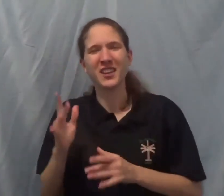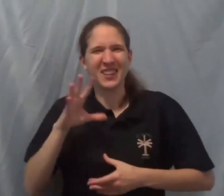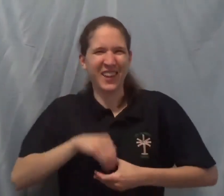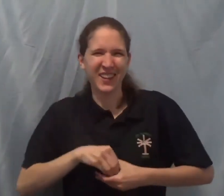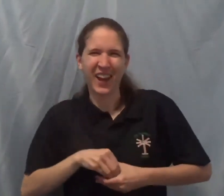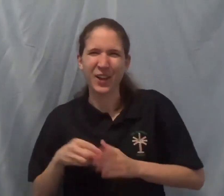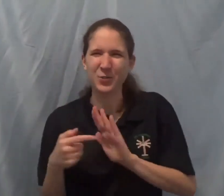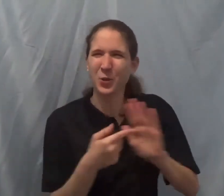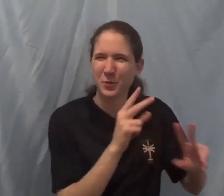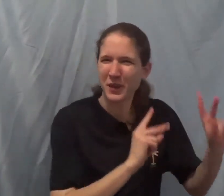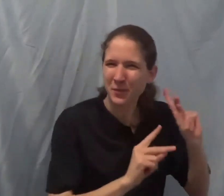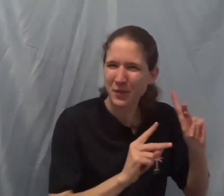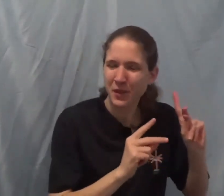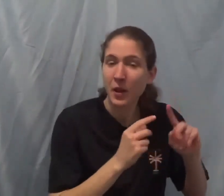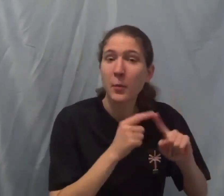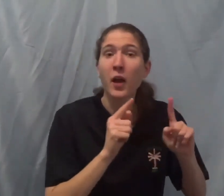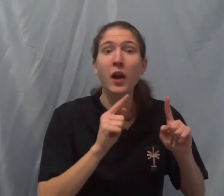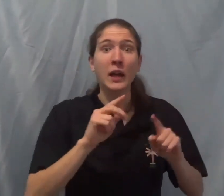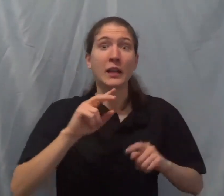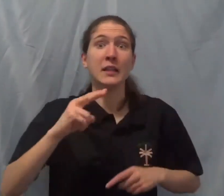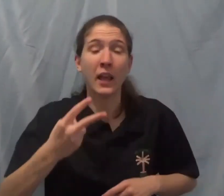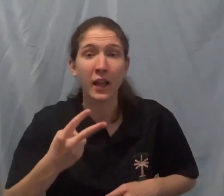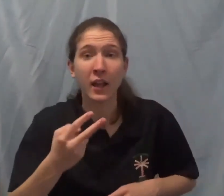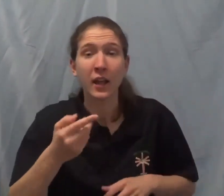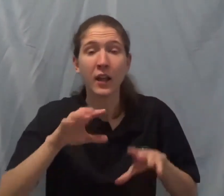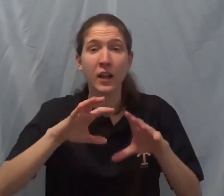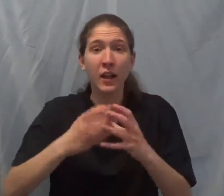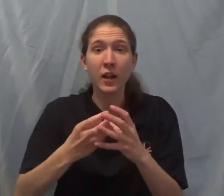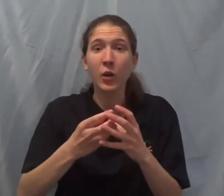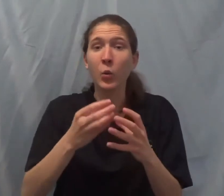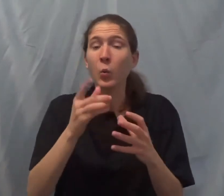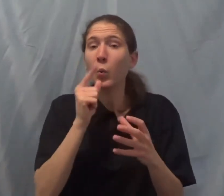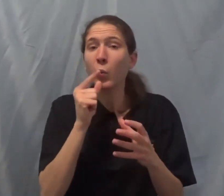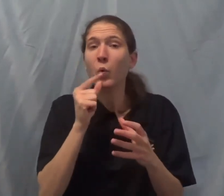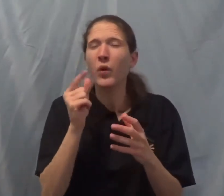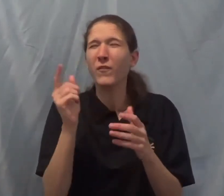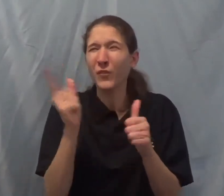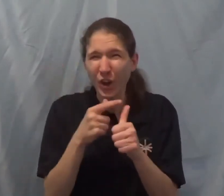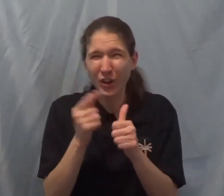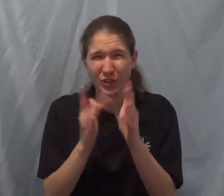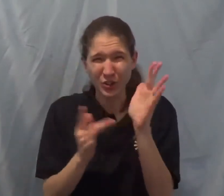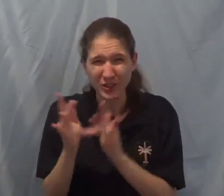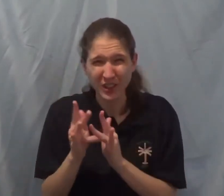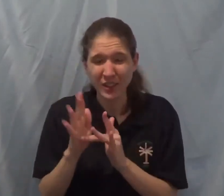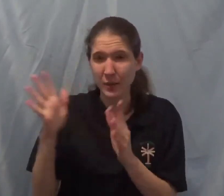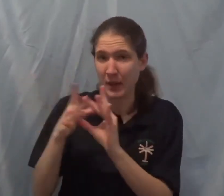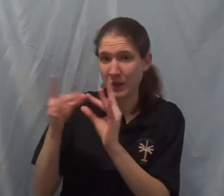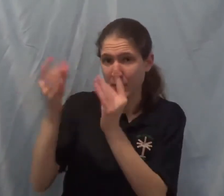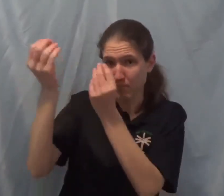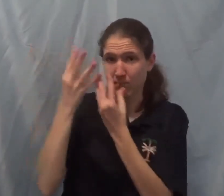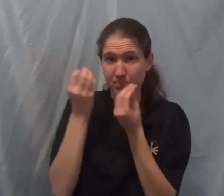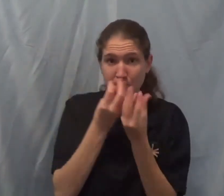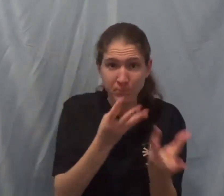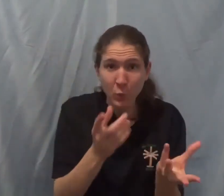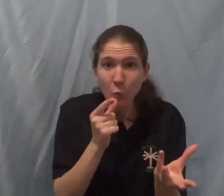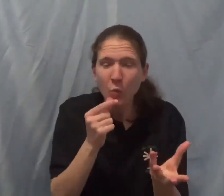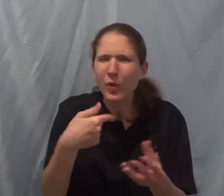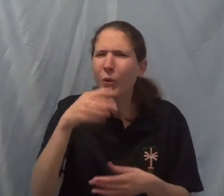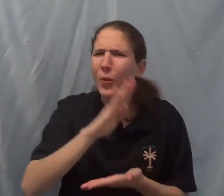is not perfected yet. They're at the tomb, and they're going to anoint him. They haven't figured out how they're going to move that big rock, but they didn't